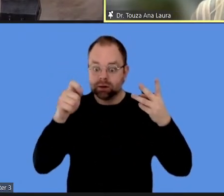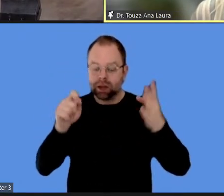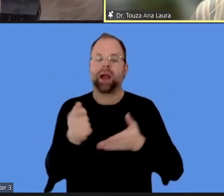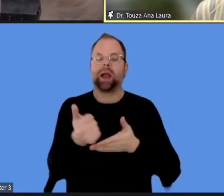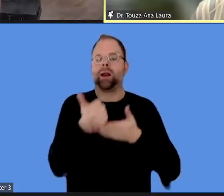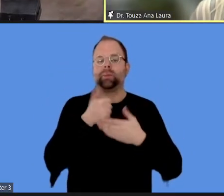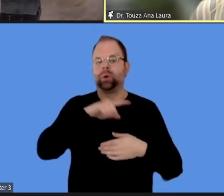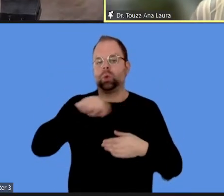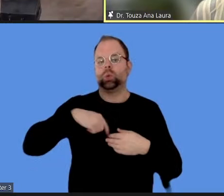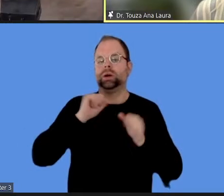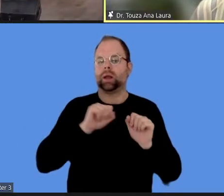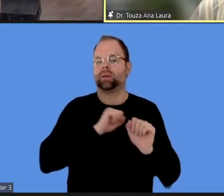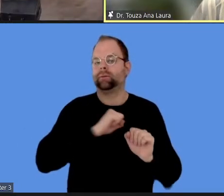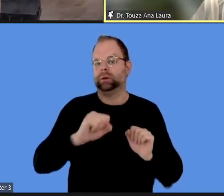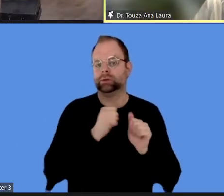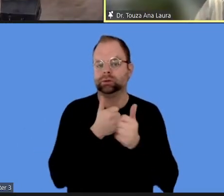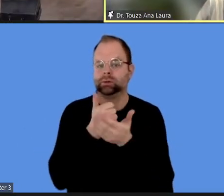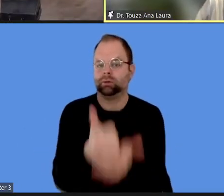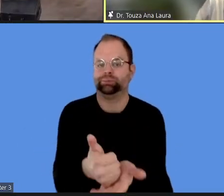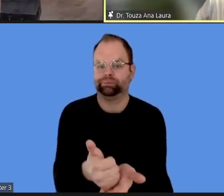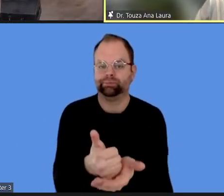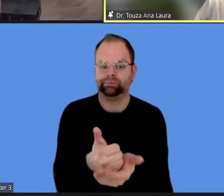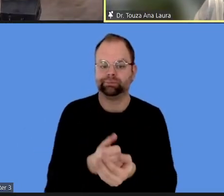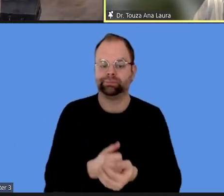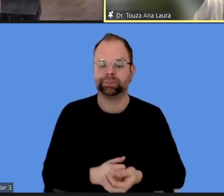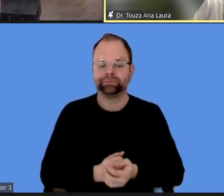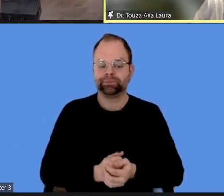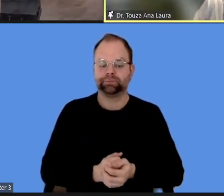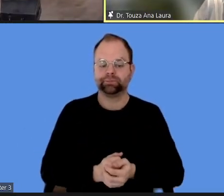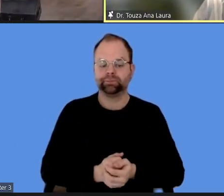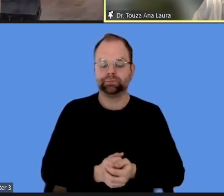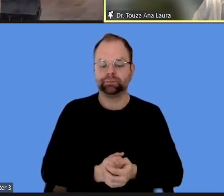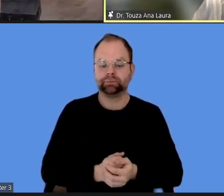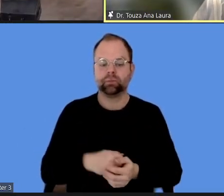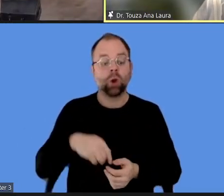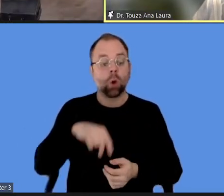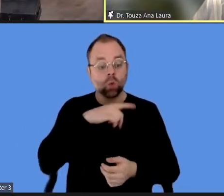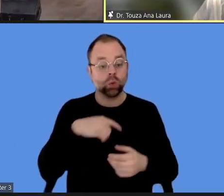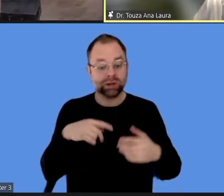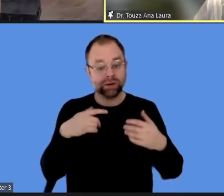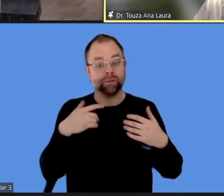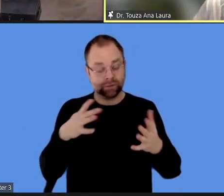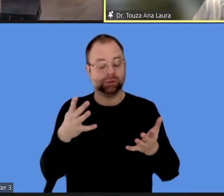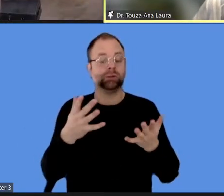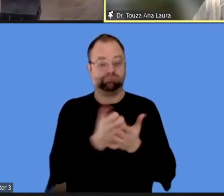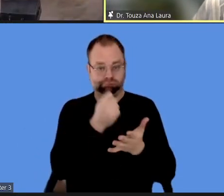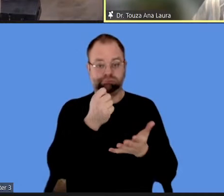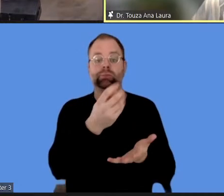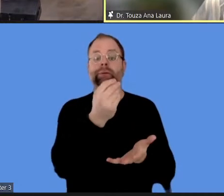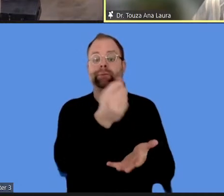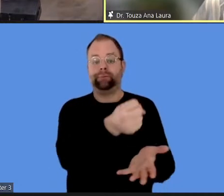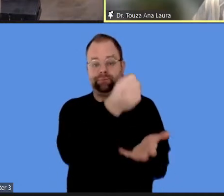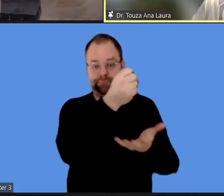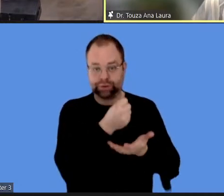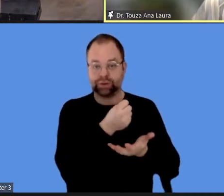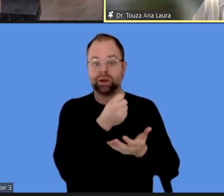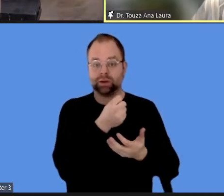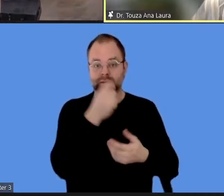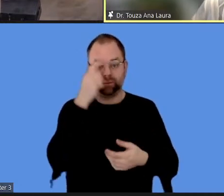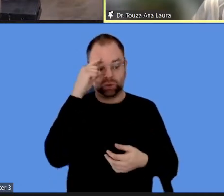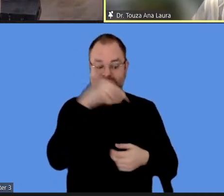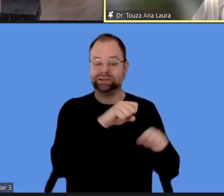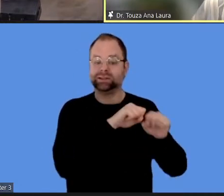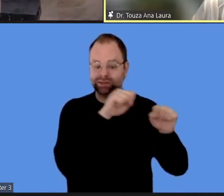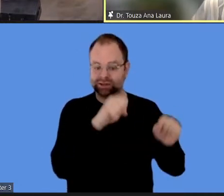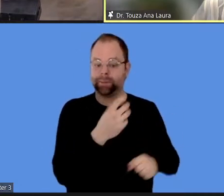share with you, an interesting experience. And that help us to put together not only the